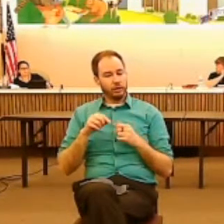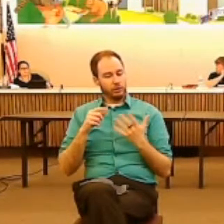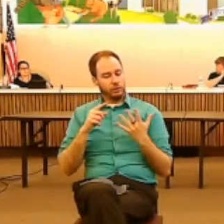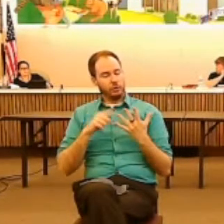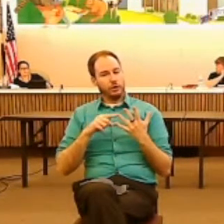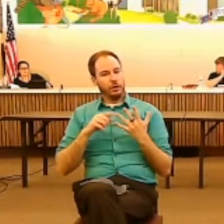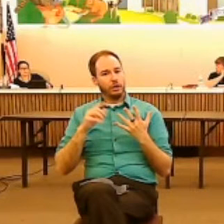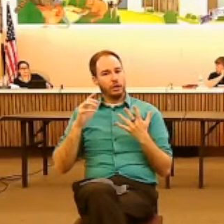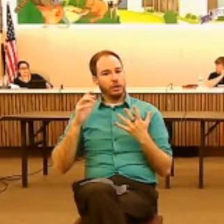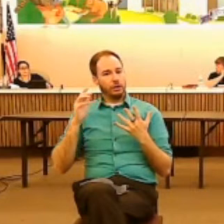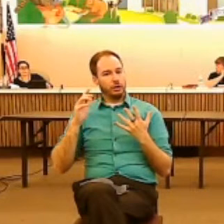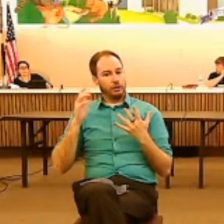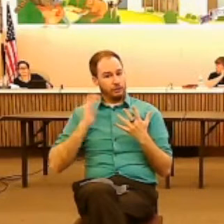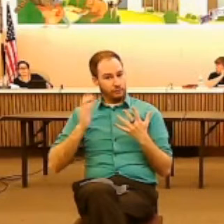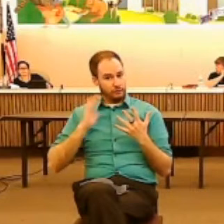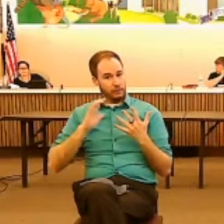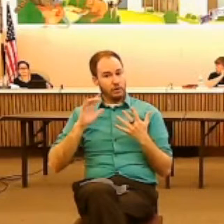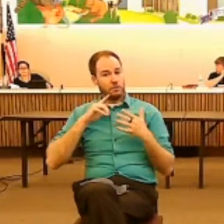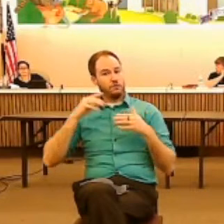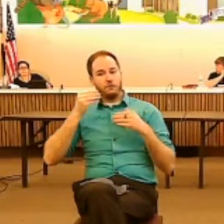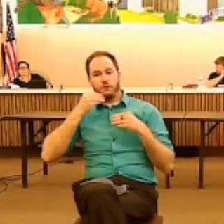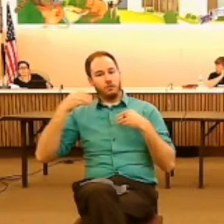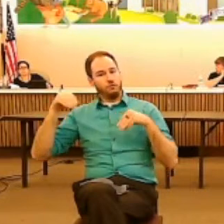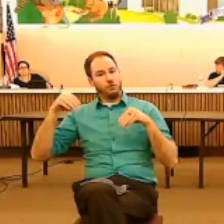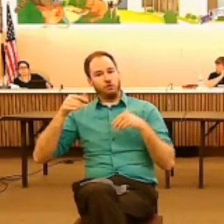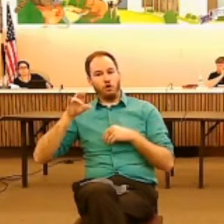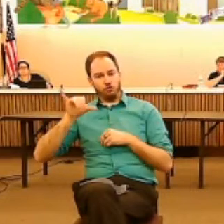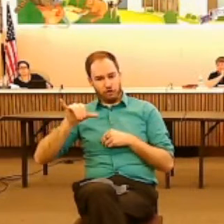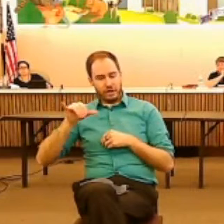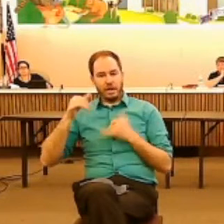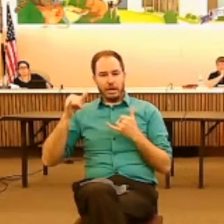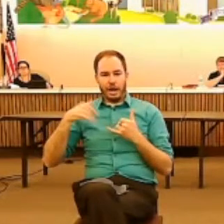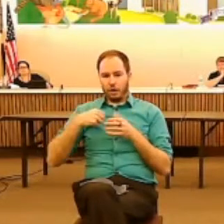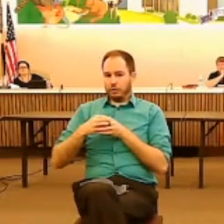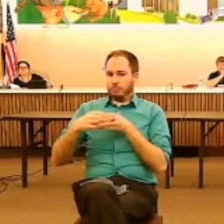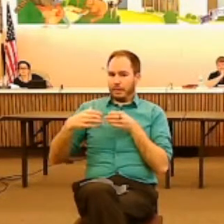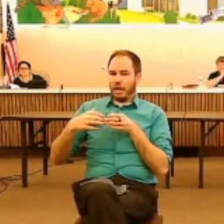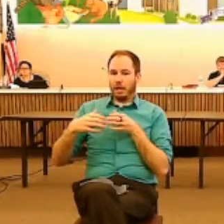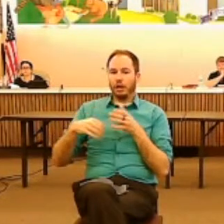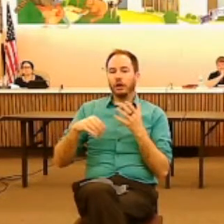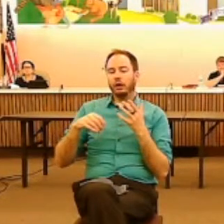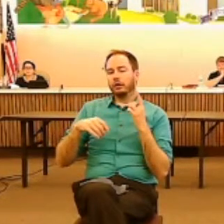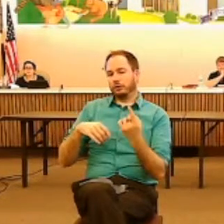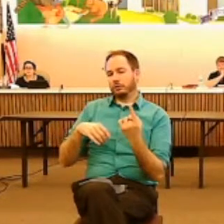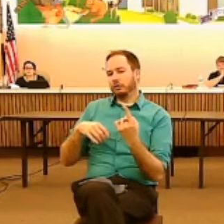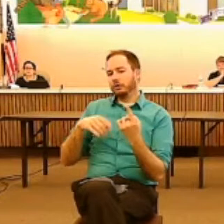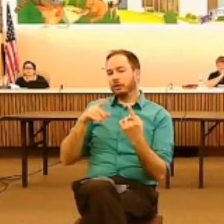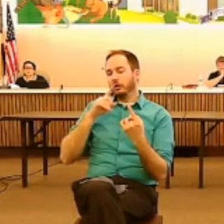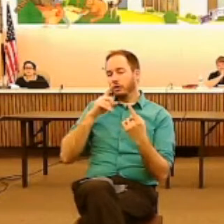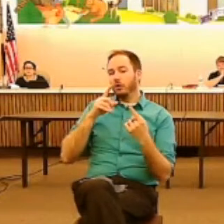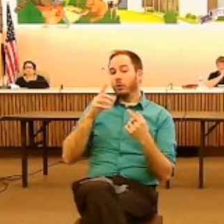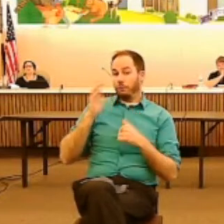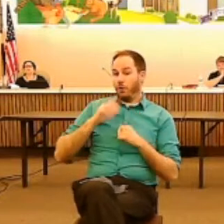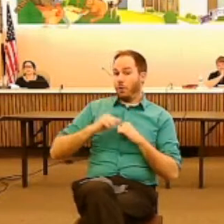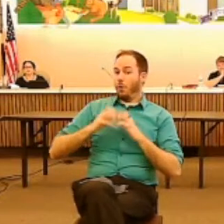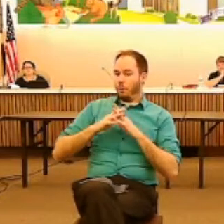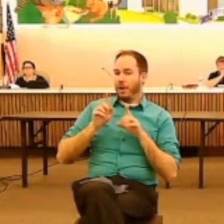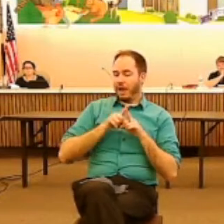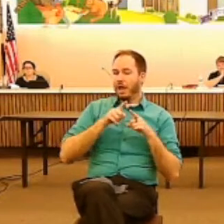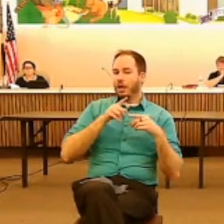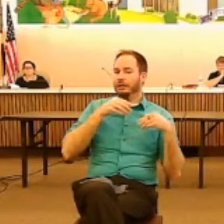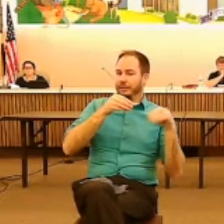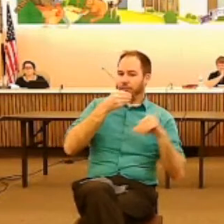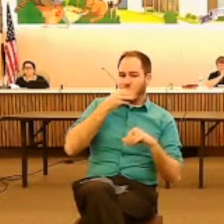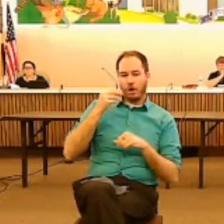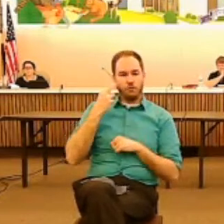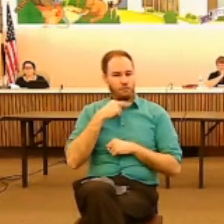originally open as a grocery and now you're expanding it. So to- it was opened up as a grocery and a restaurant, Okay. both combined,